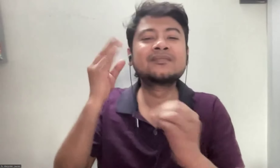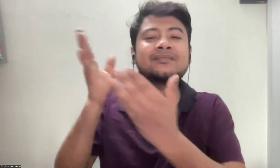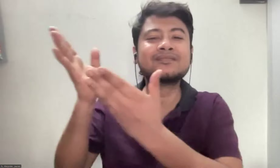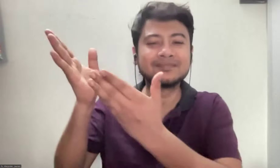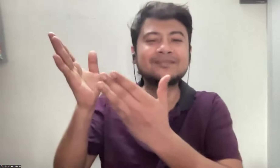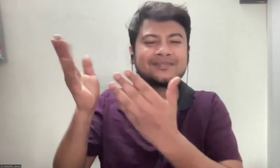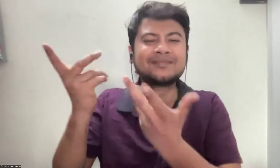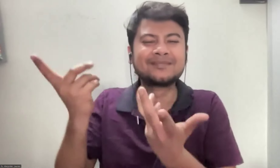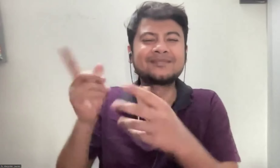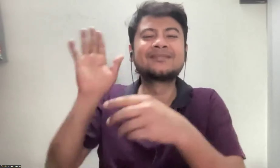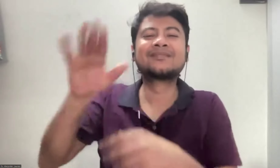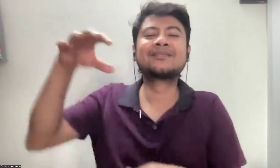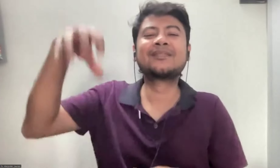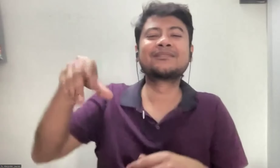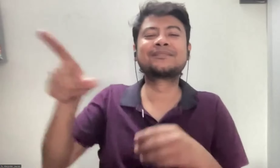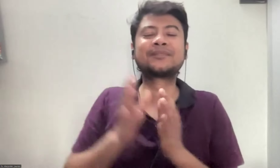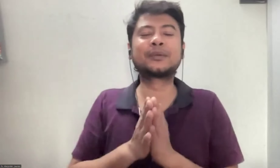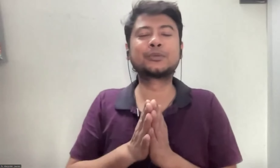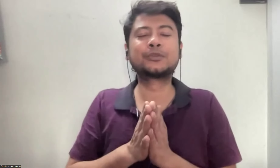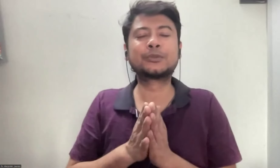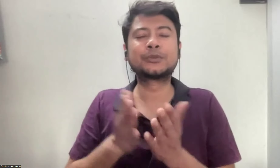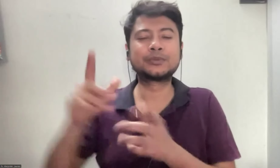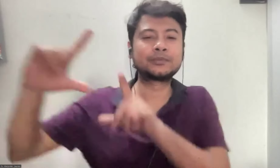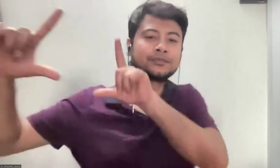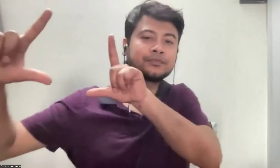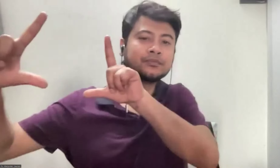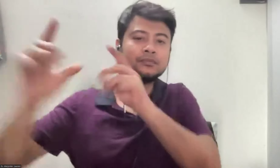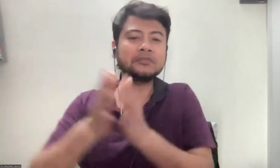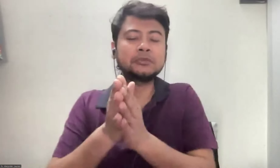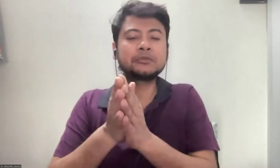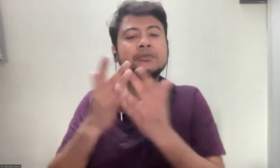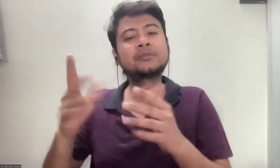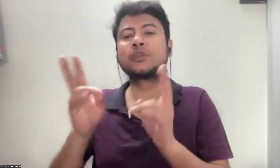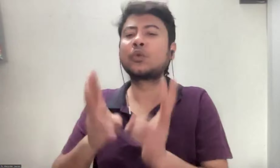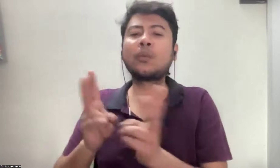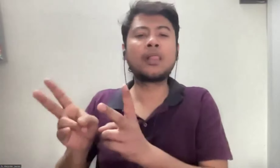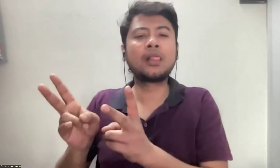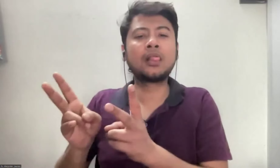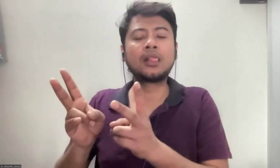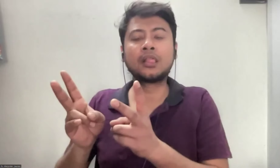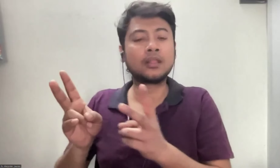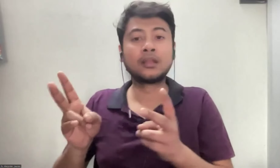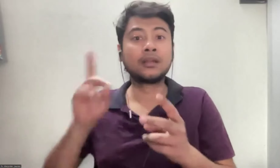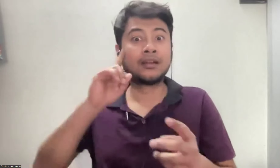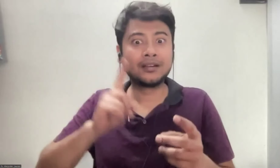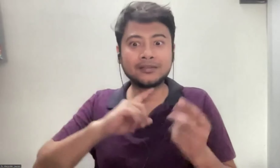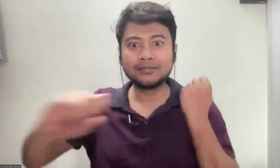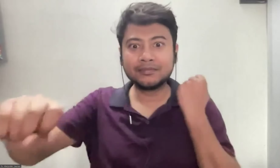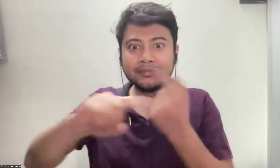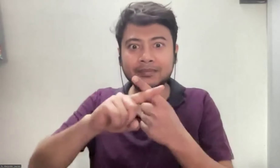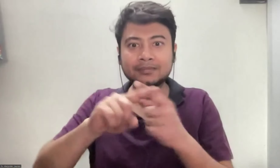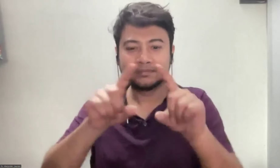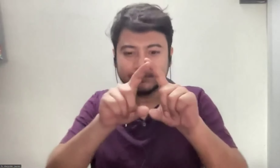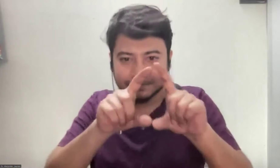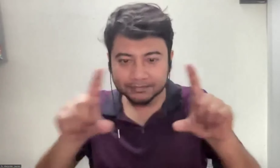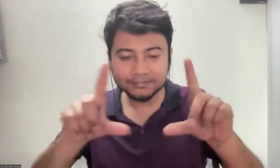people. So the small things like how to wash hands and how to ready the plate, the small things. I am planning